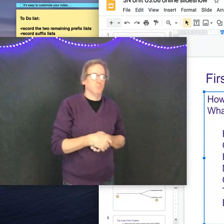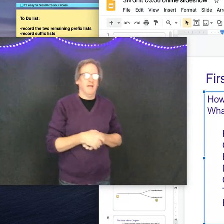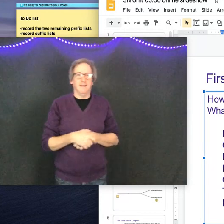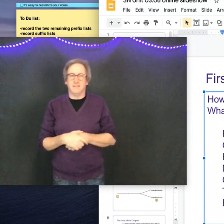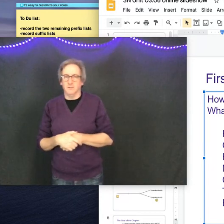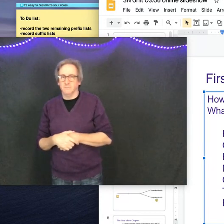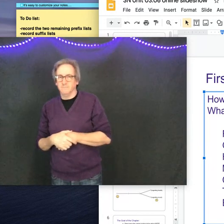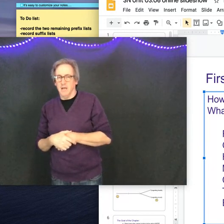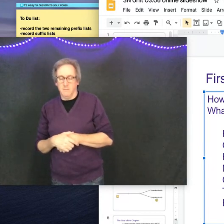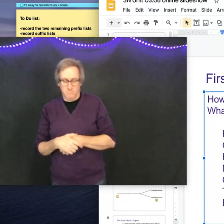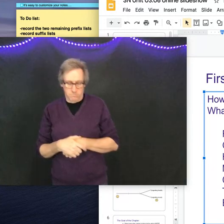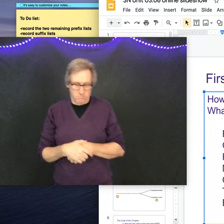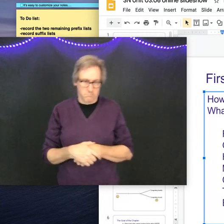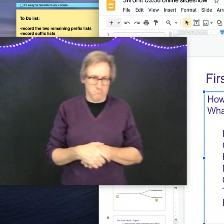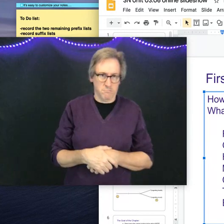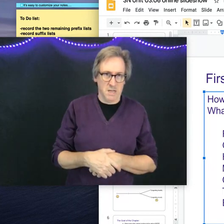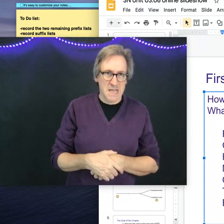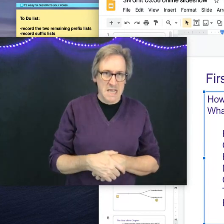I'll add that too.